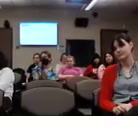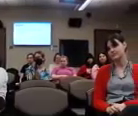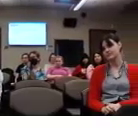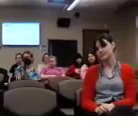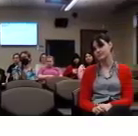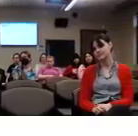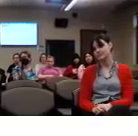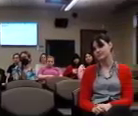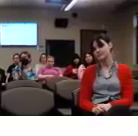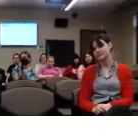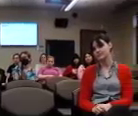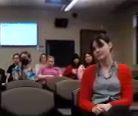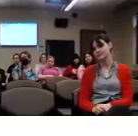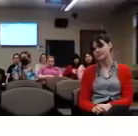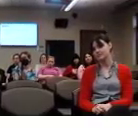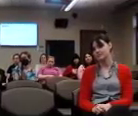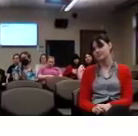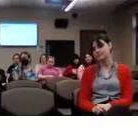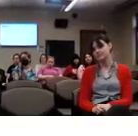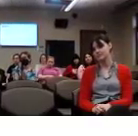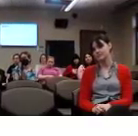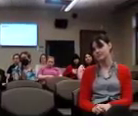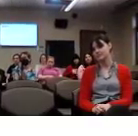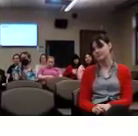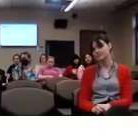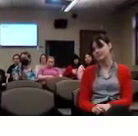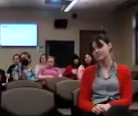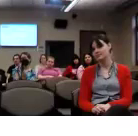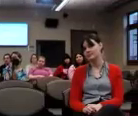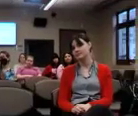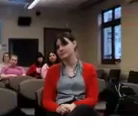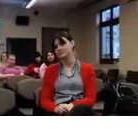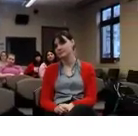if you have essentially the spoken language established before you use your hearing,